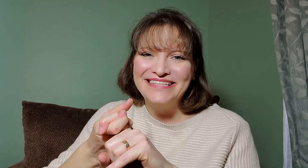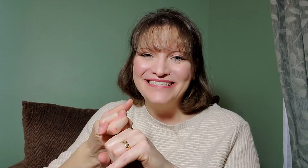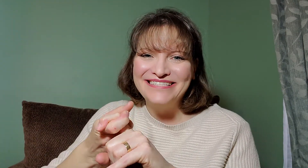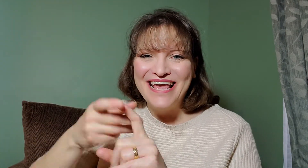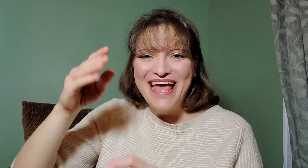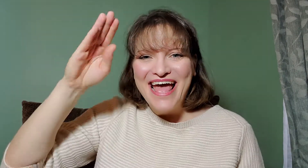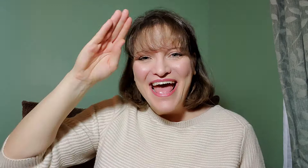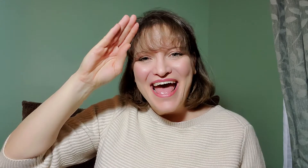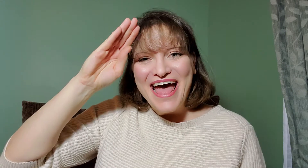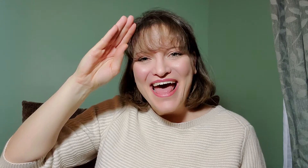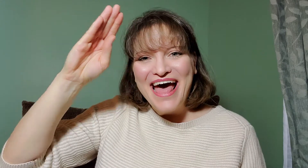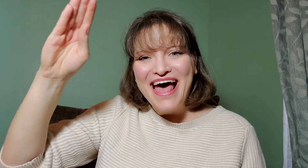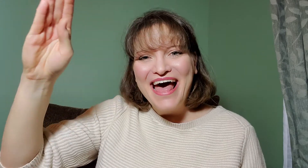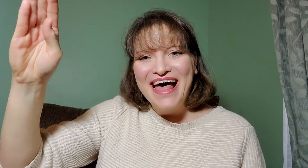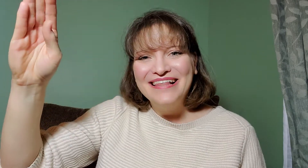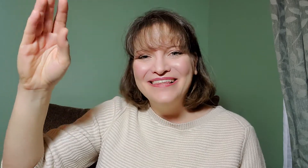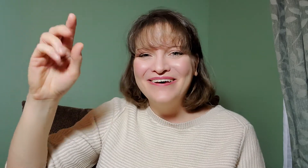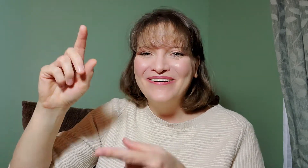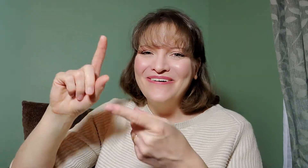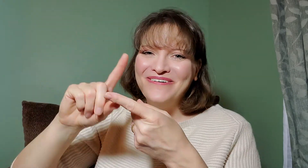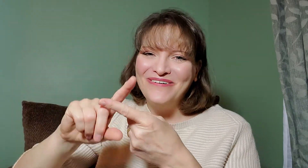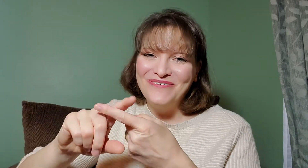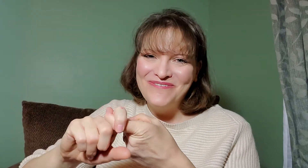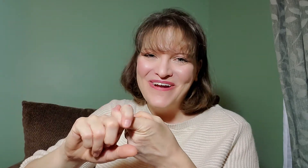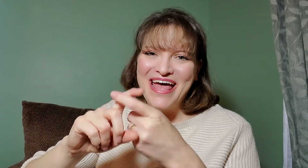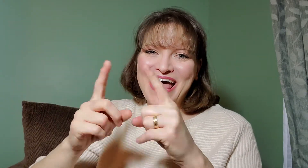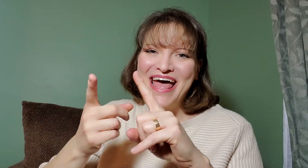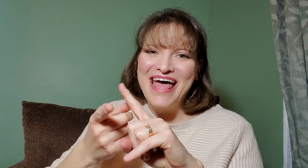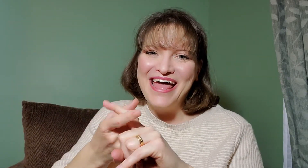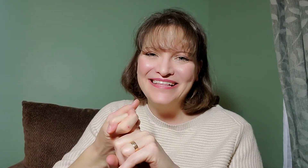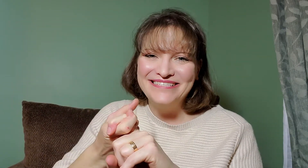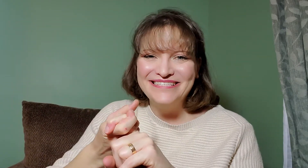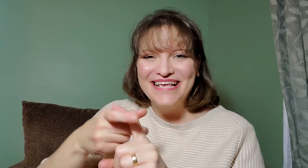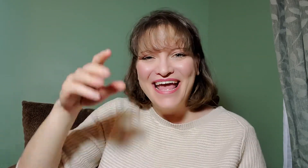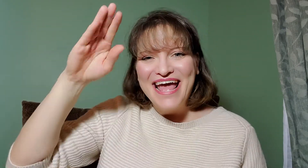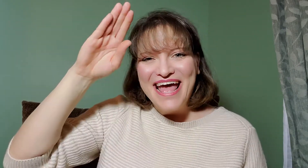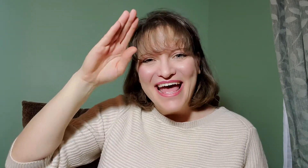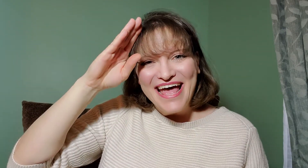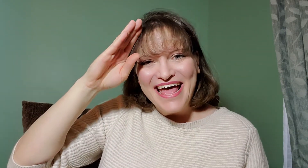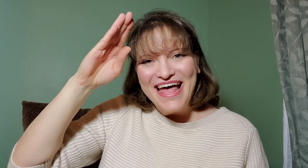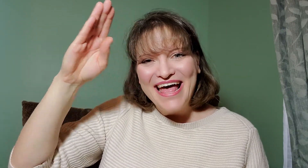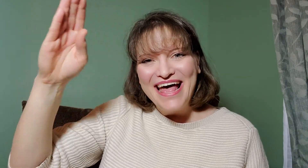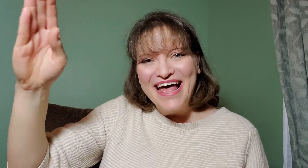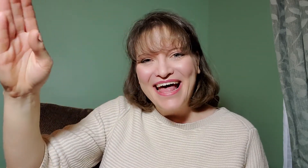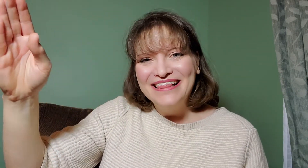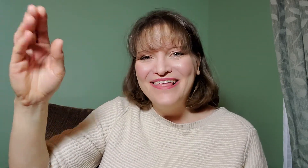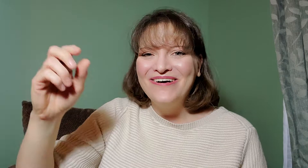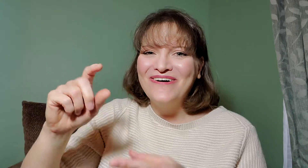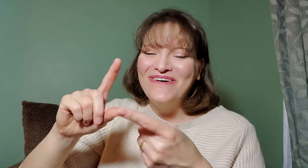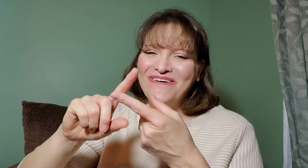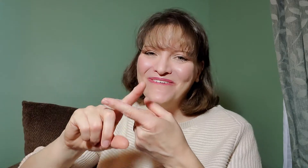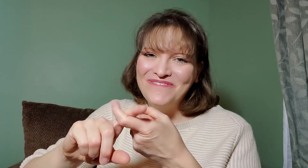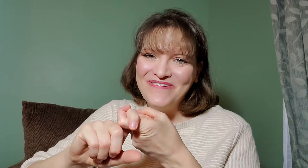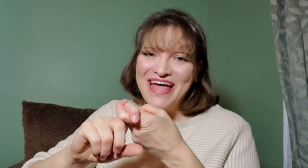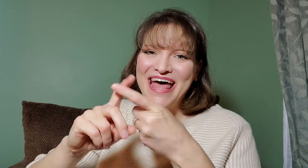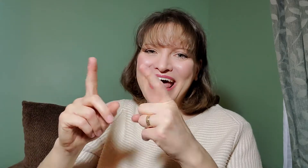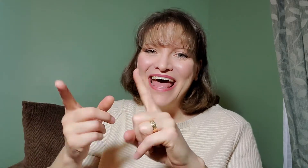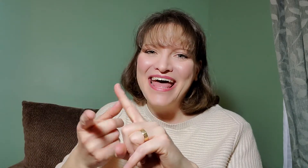friends. Hello, friends. Hello,